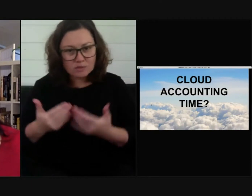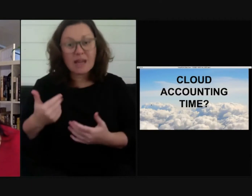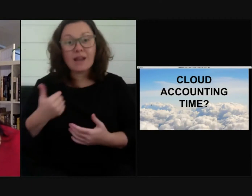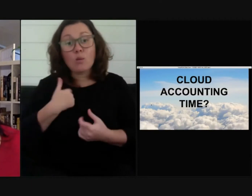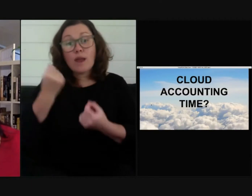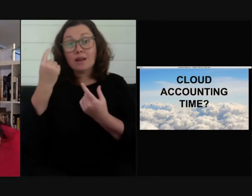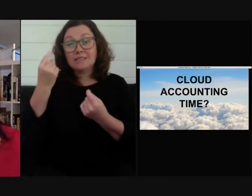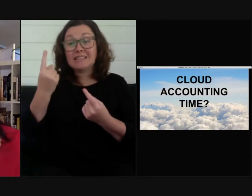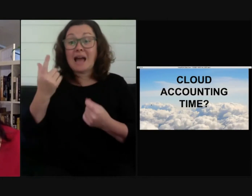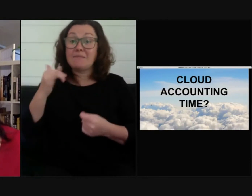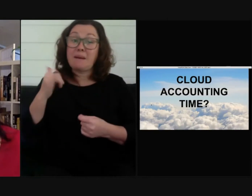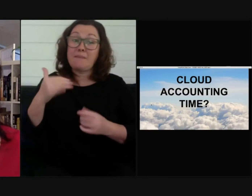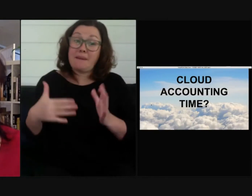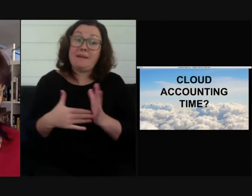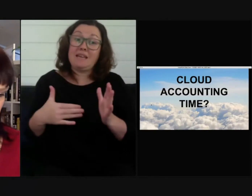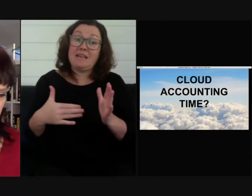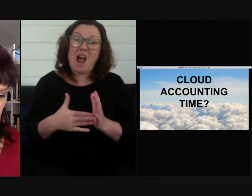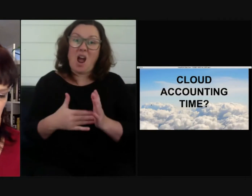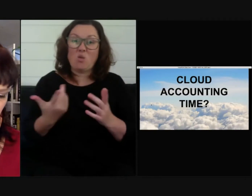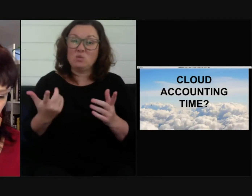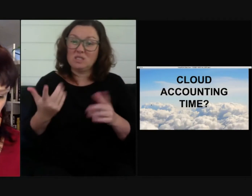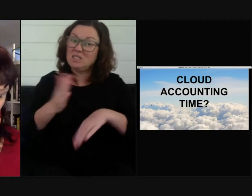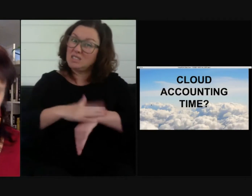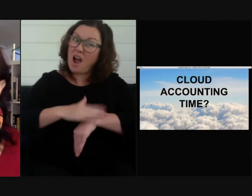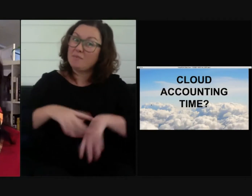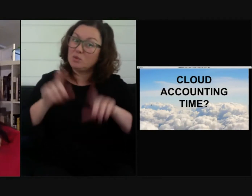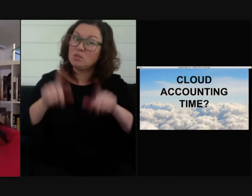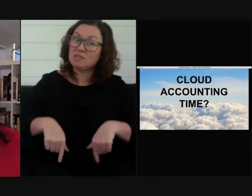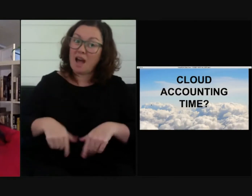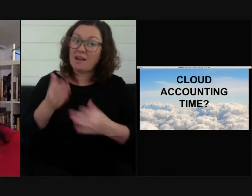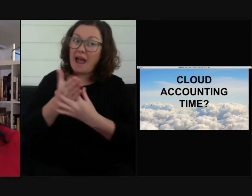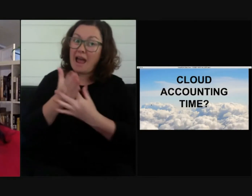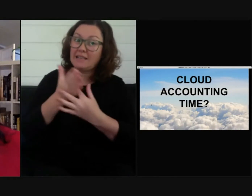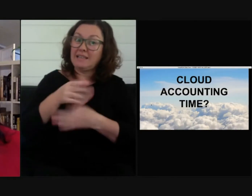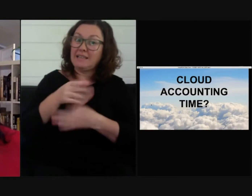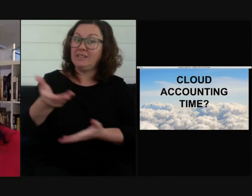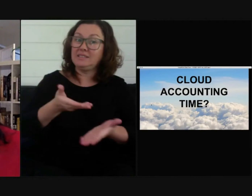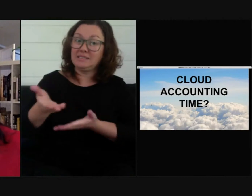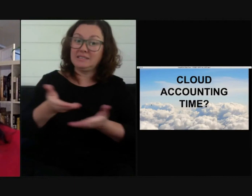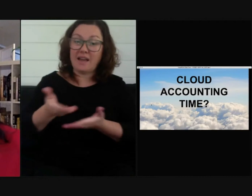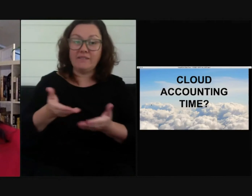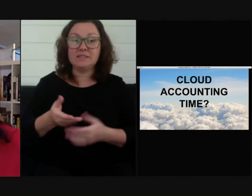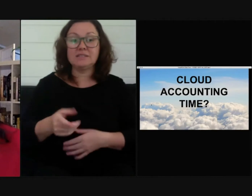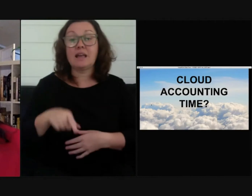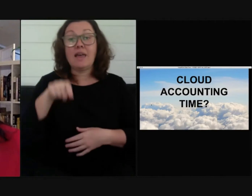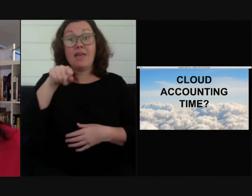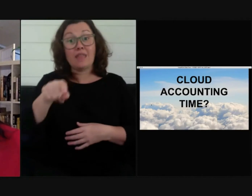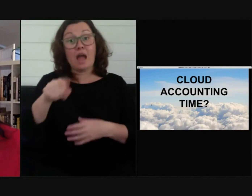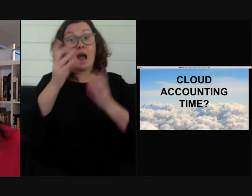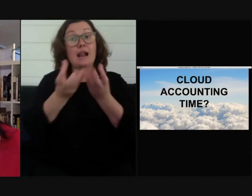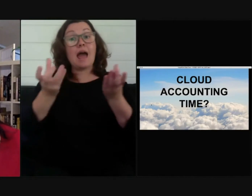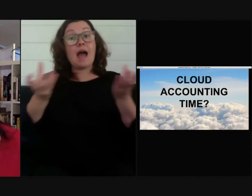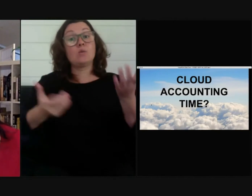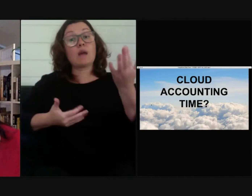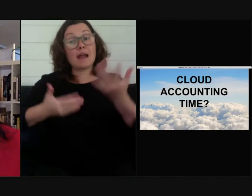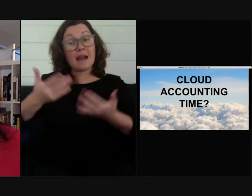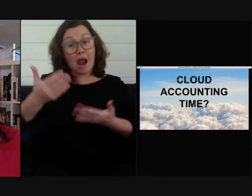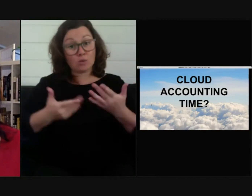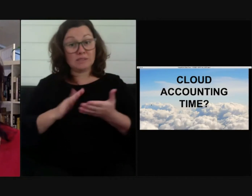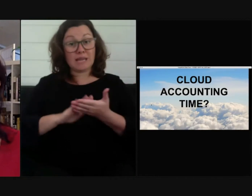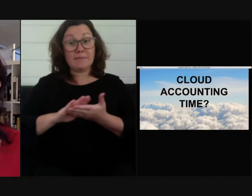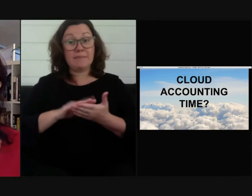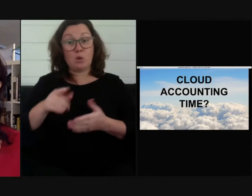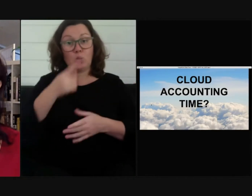of services. Cloud accounting is a process that allows you to track your expenses and